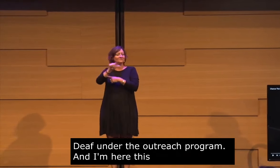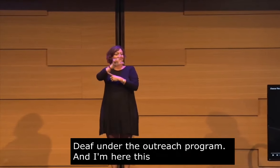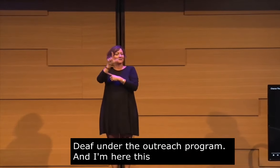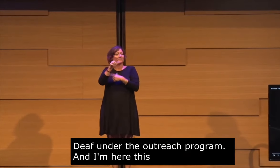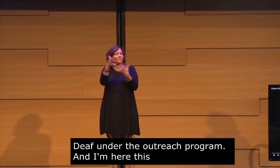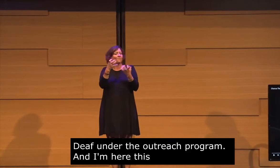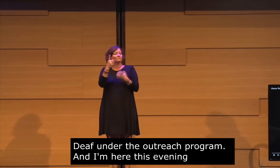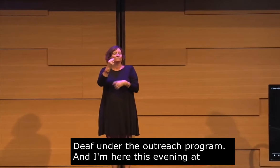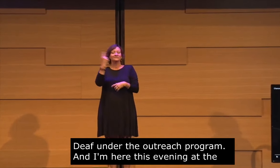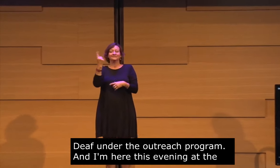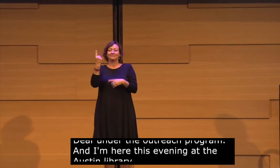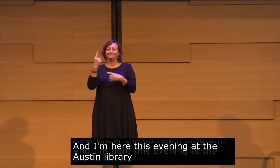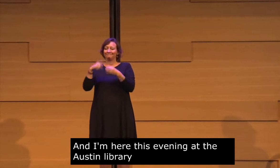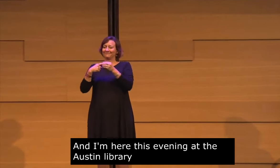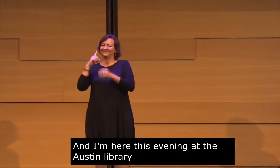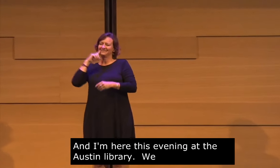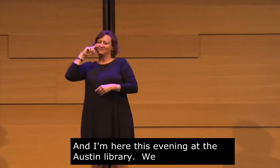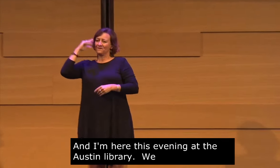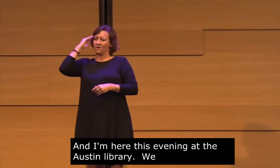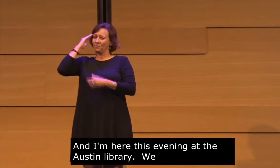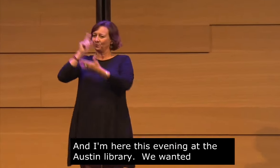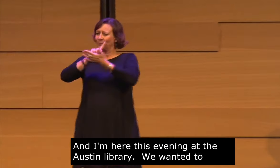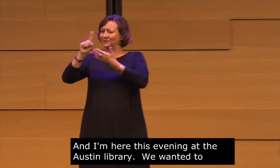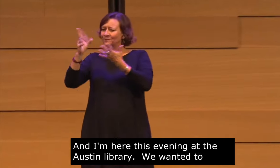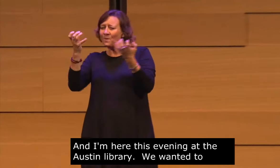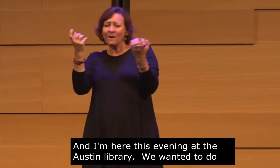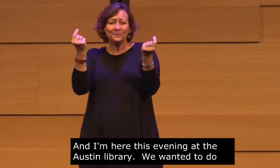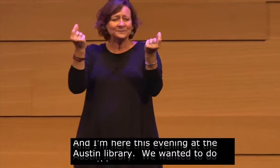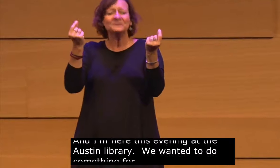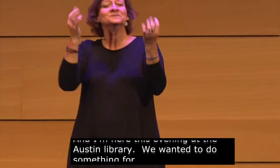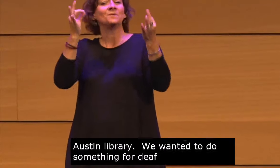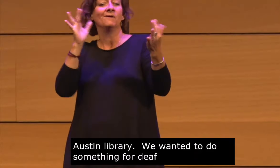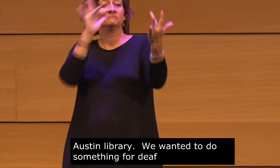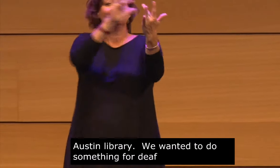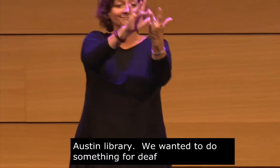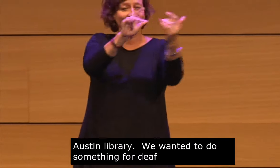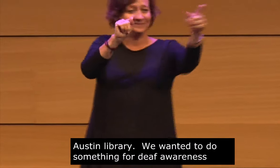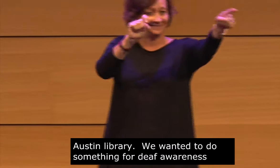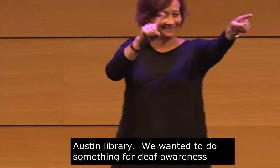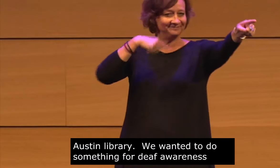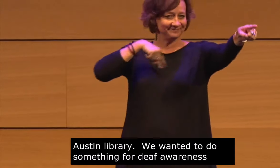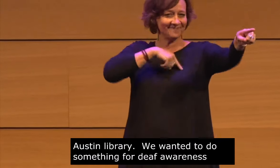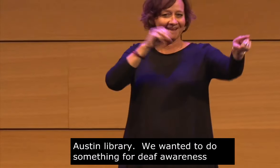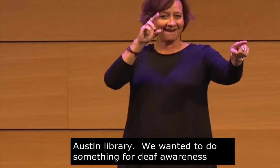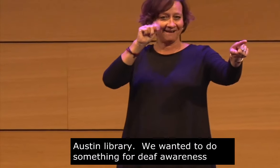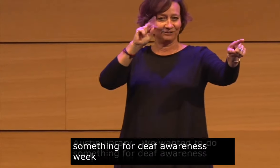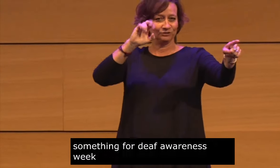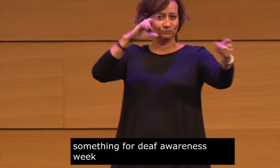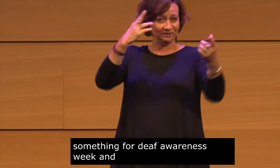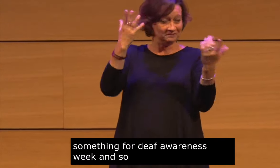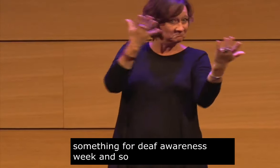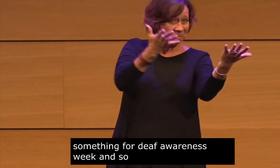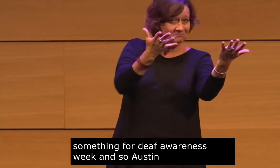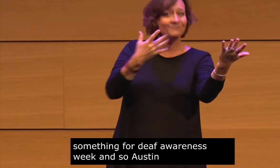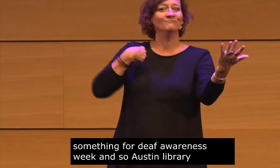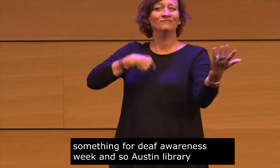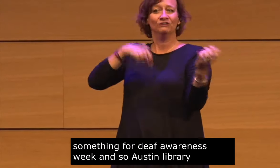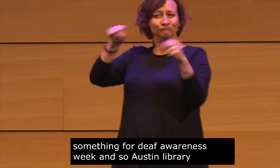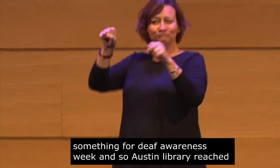And I'm here this evening at the Austin Library. We wanted to do something for Deaf Awareness Week, and so Austin Library reached out to